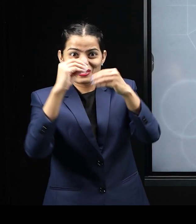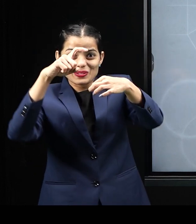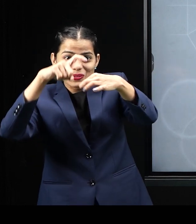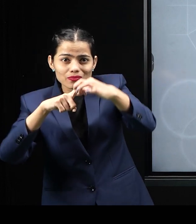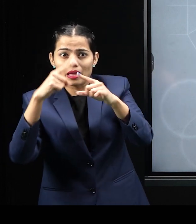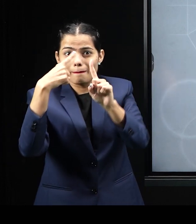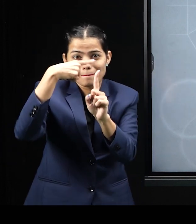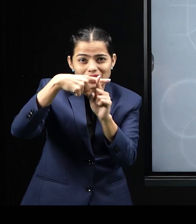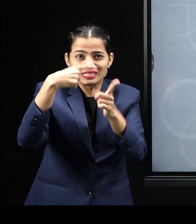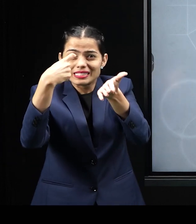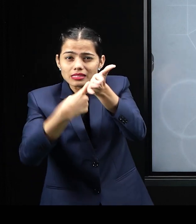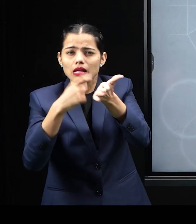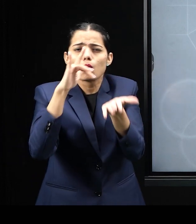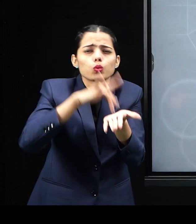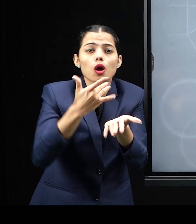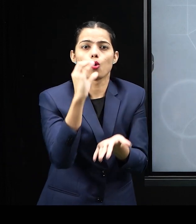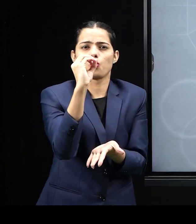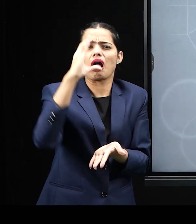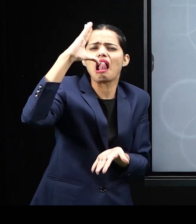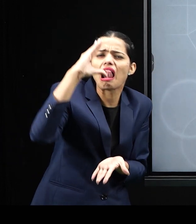R less than modulus B.